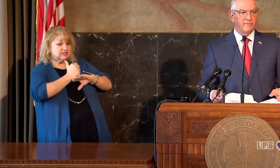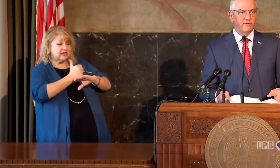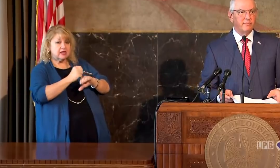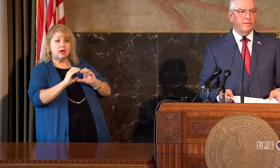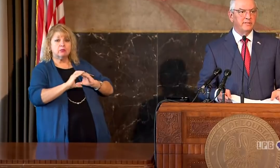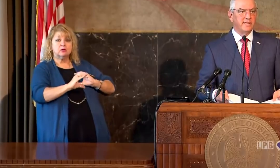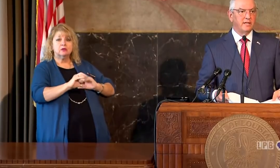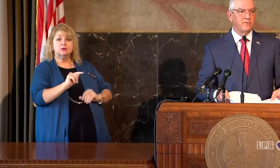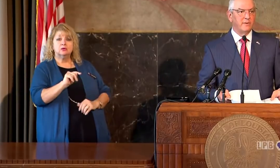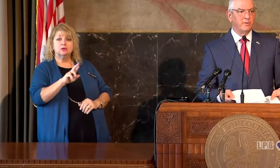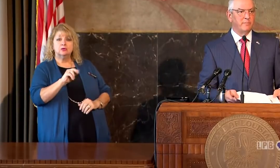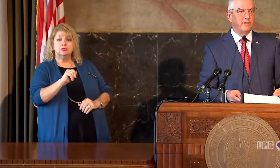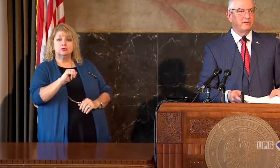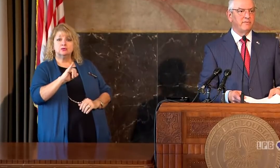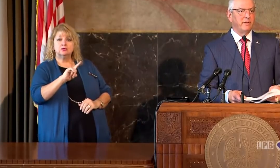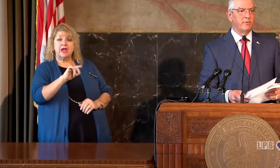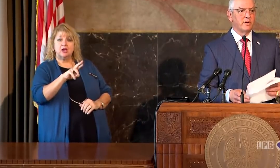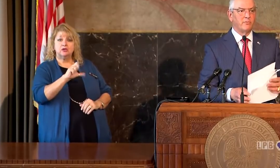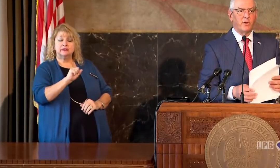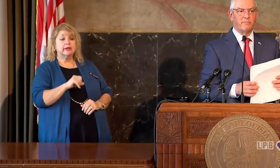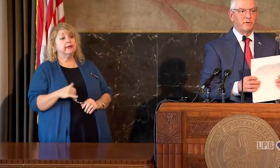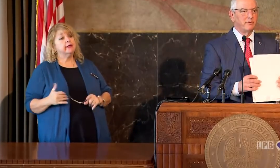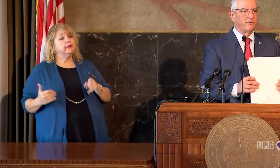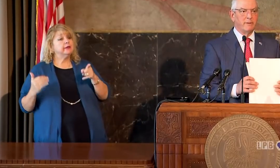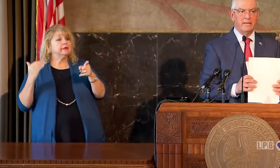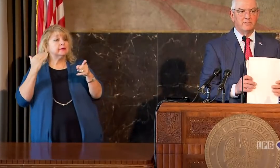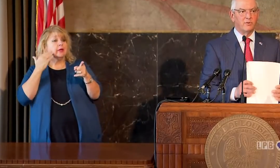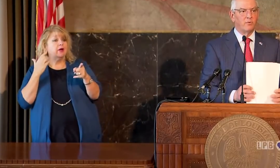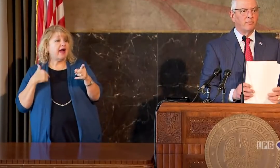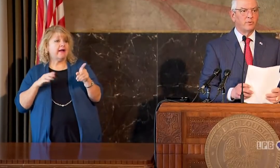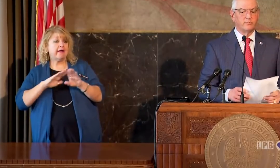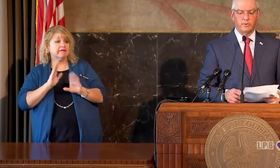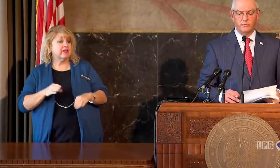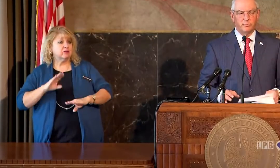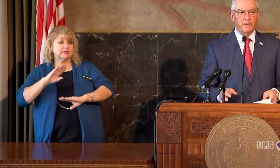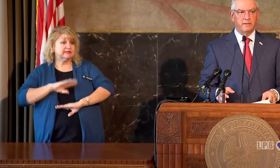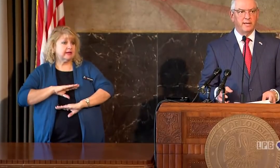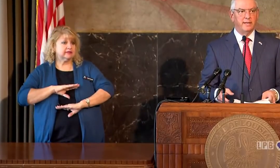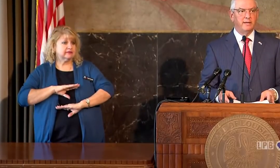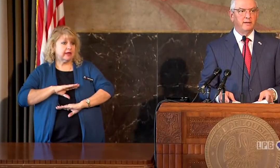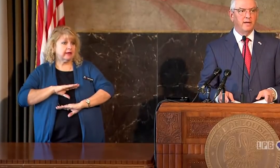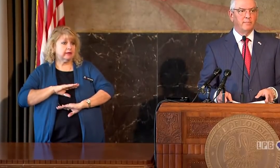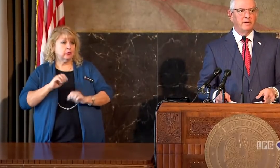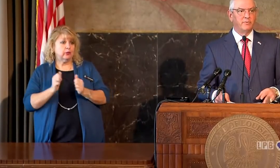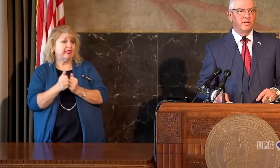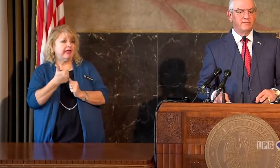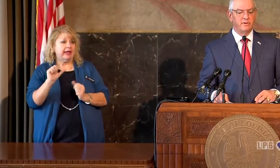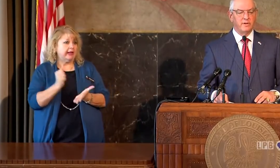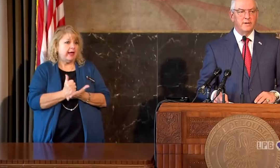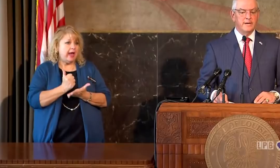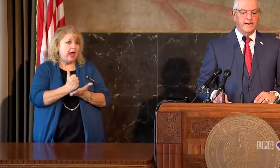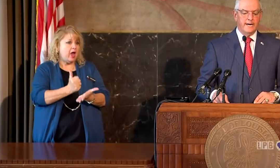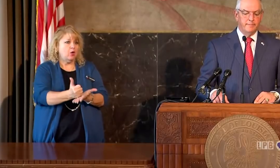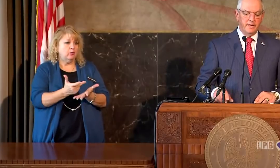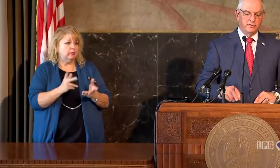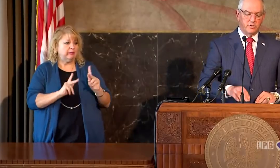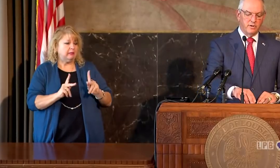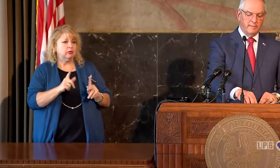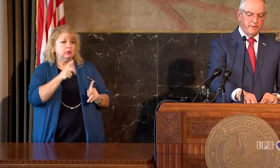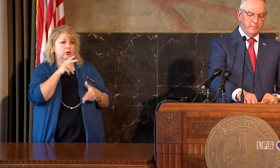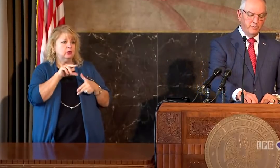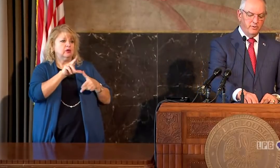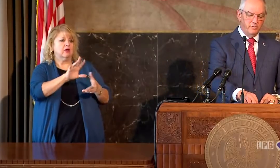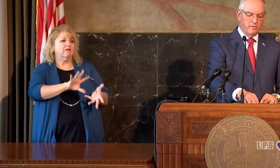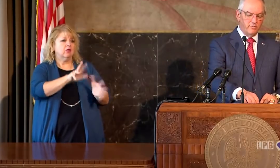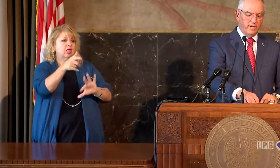never, ever been satisfied with the pace of any recovery effort from any storm with respect to any element of relief. And